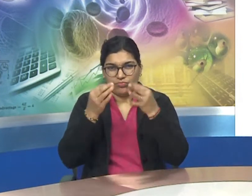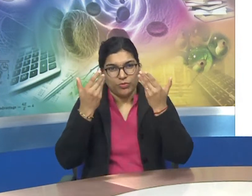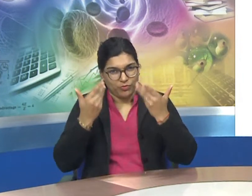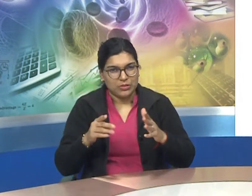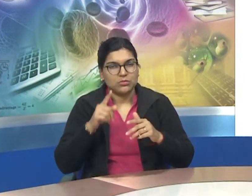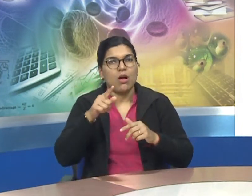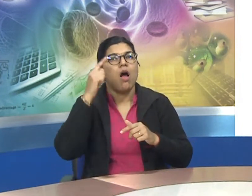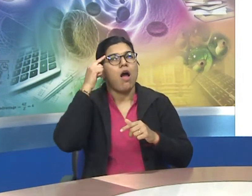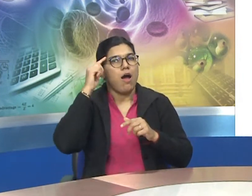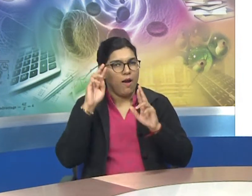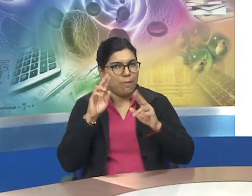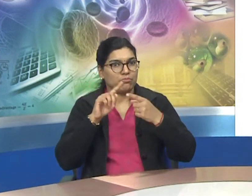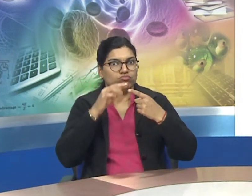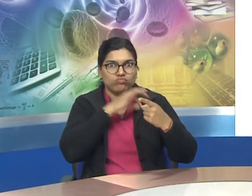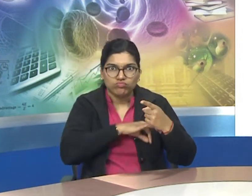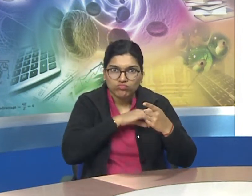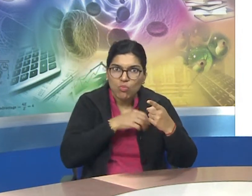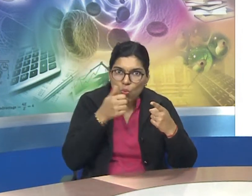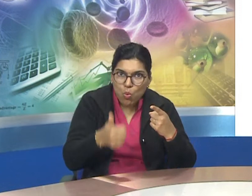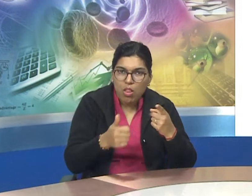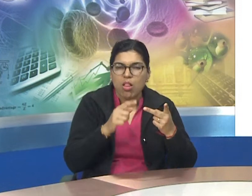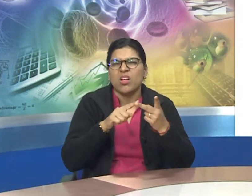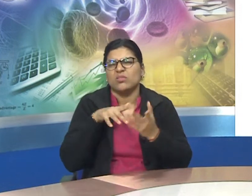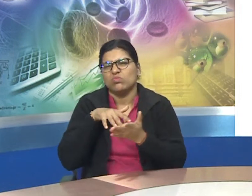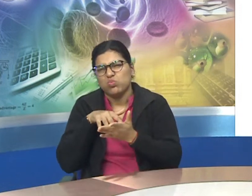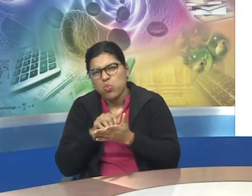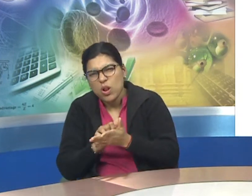So far we have understood the lesson. We also understood the